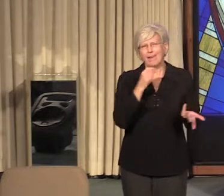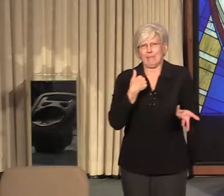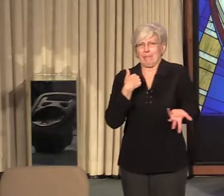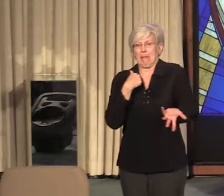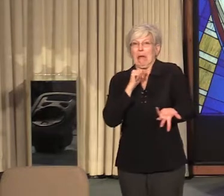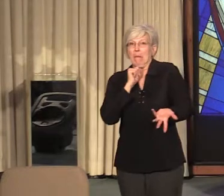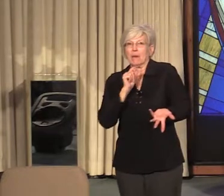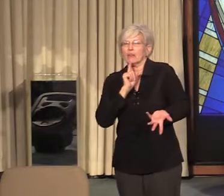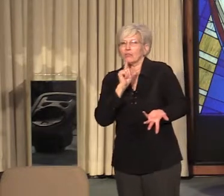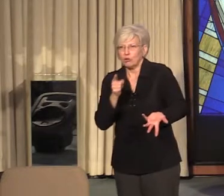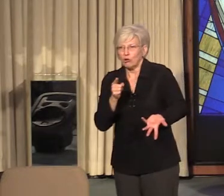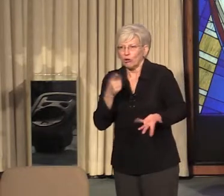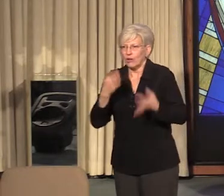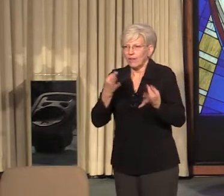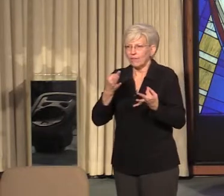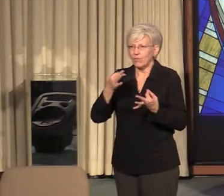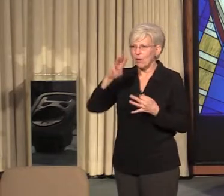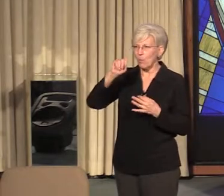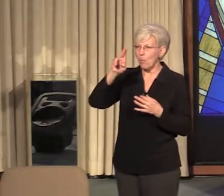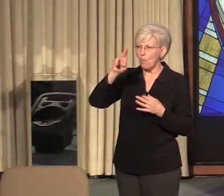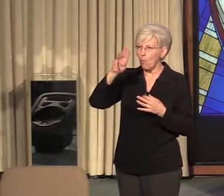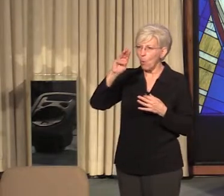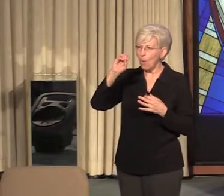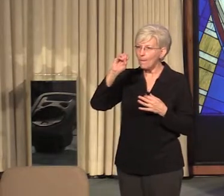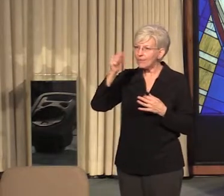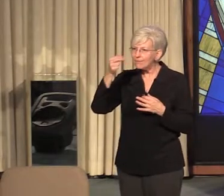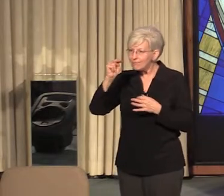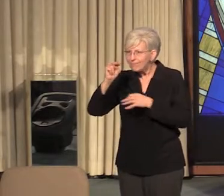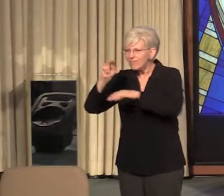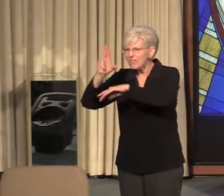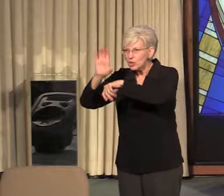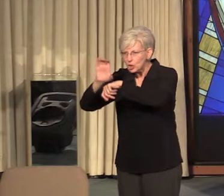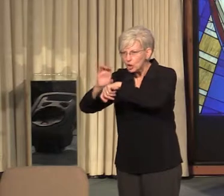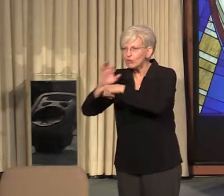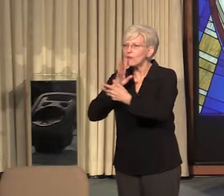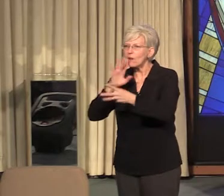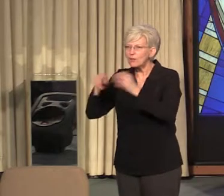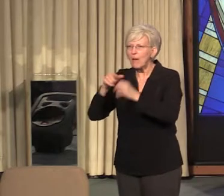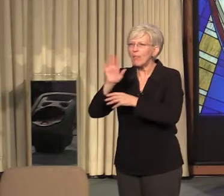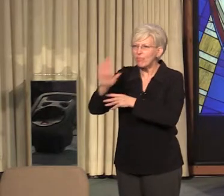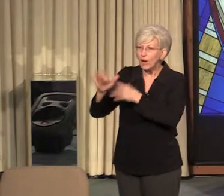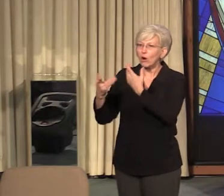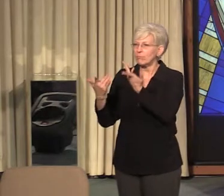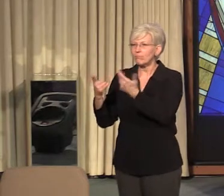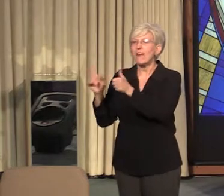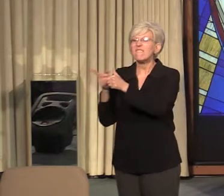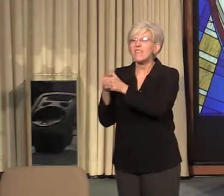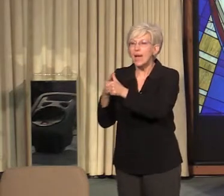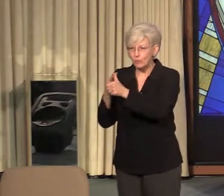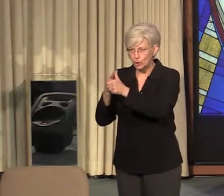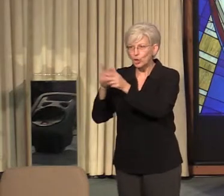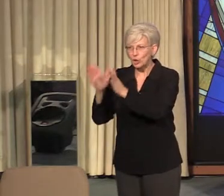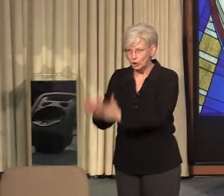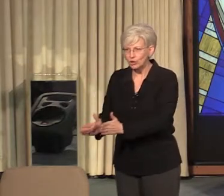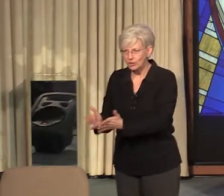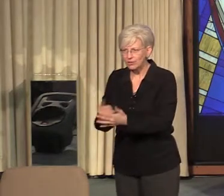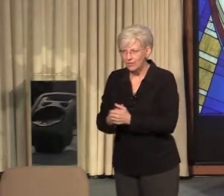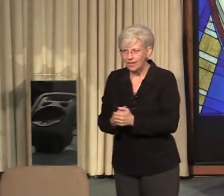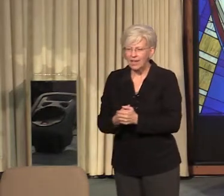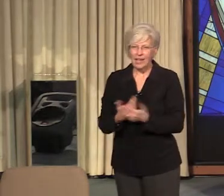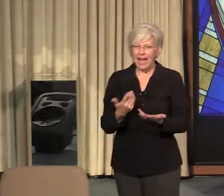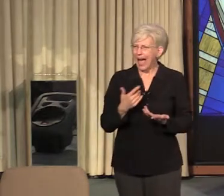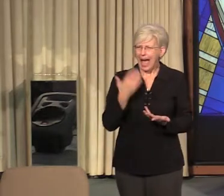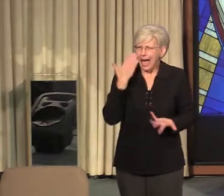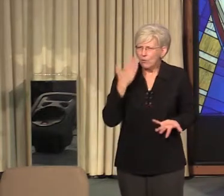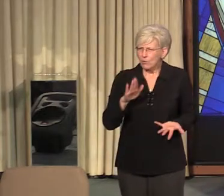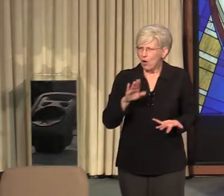their founder, or if any of the other common religions that we have around talk about the people who started their